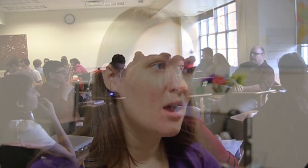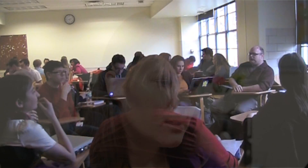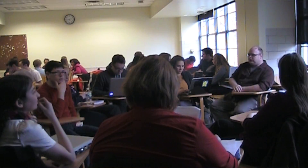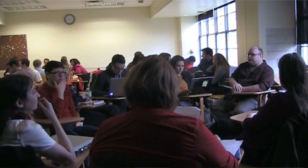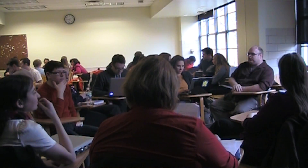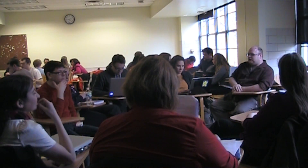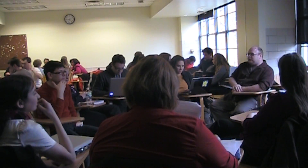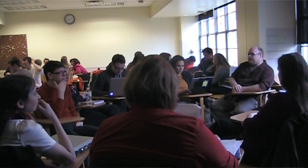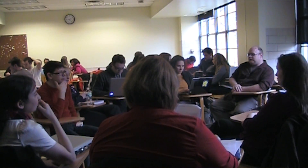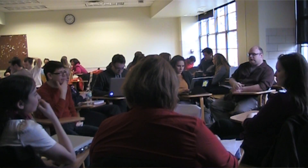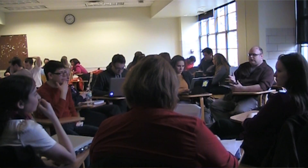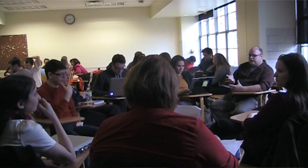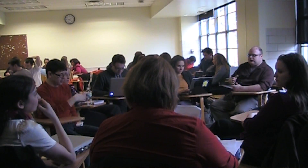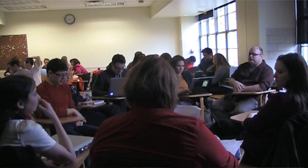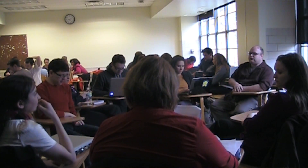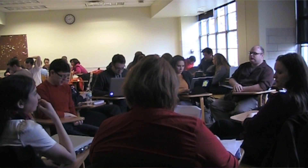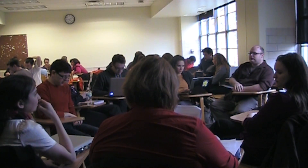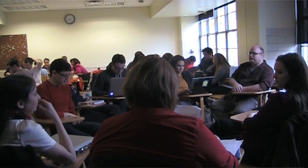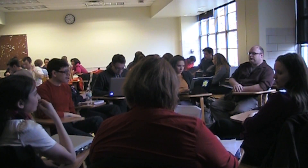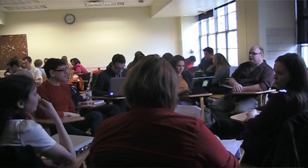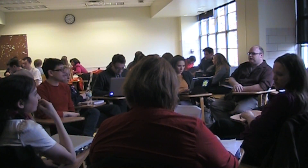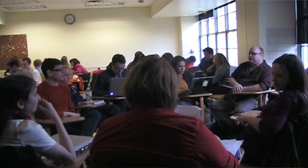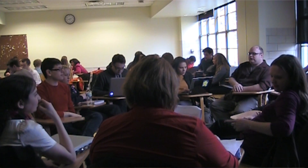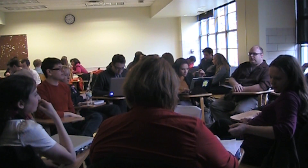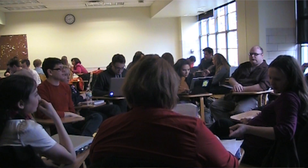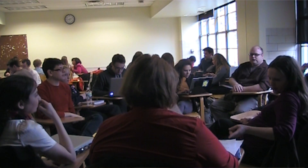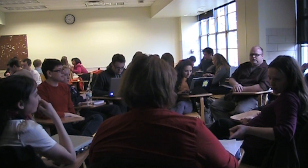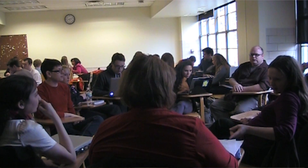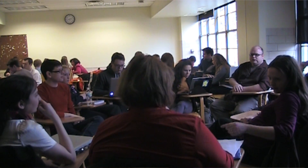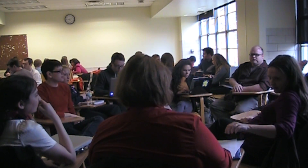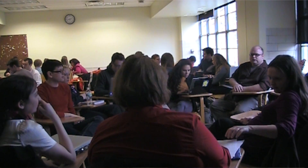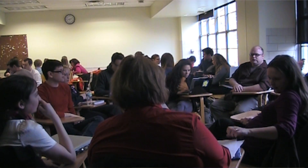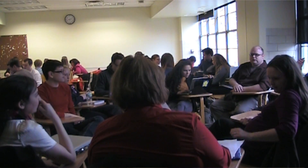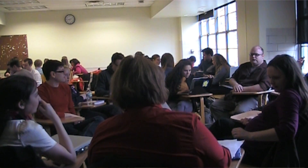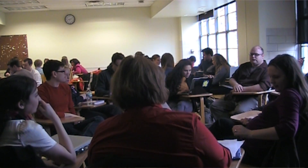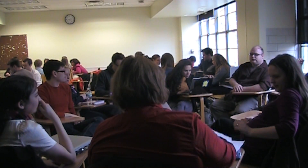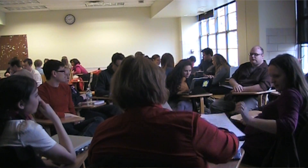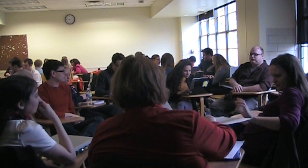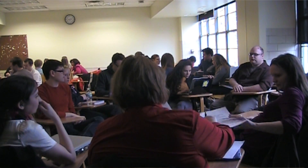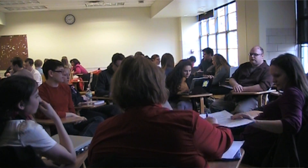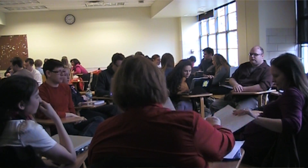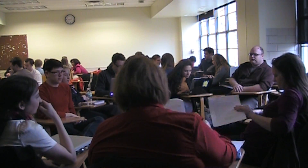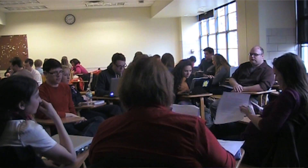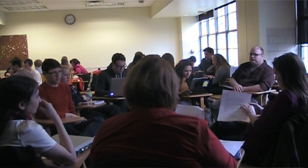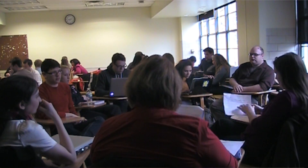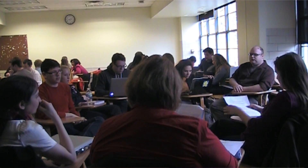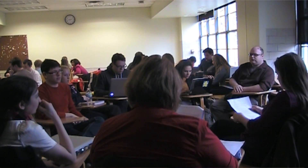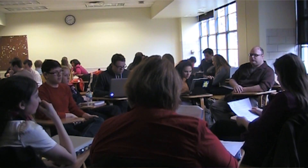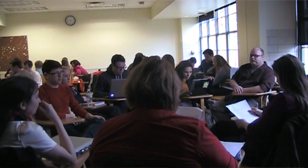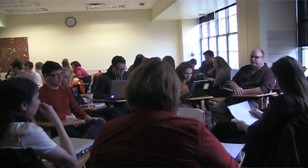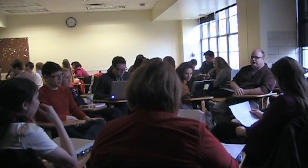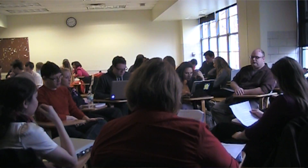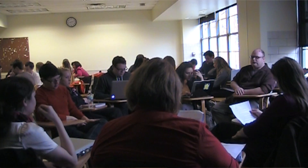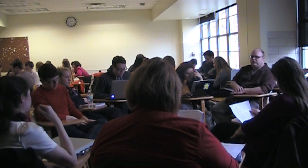ourselves. The course content can be difficult to understand, and so it's kind of a good challenge